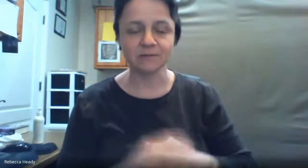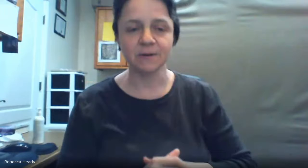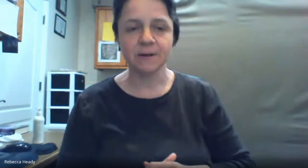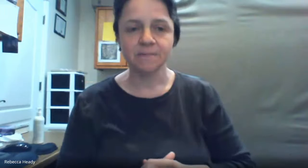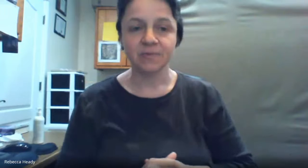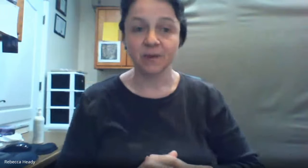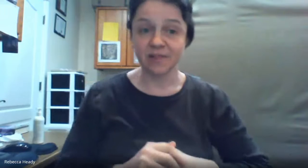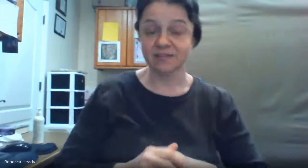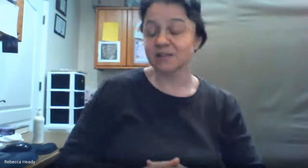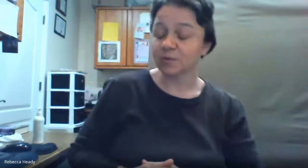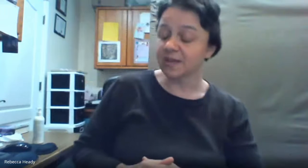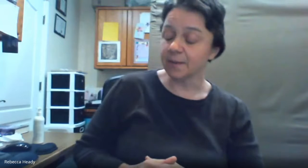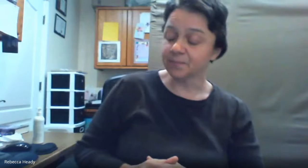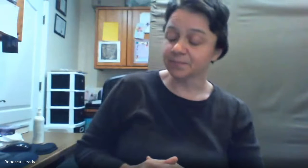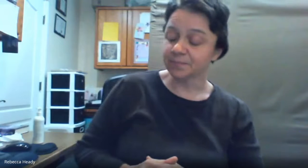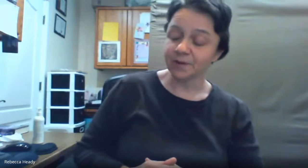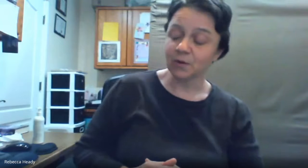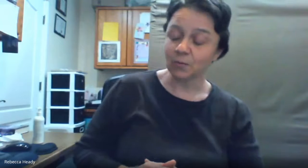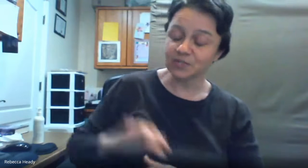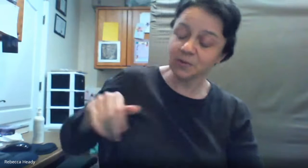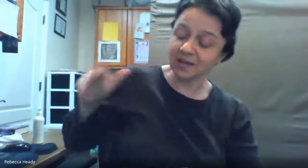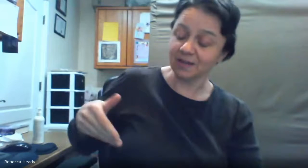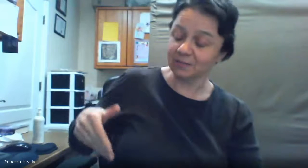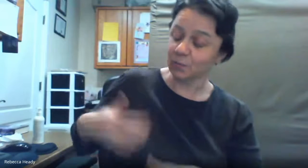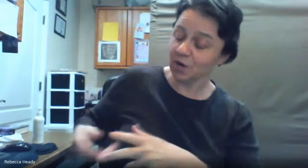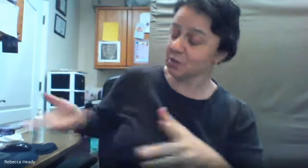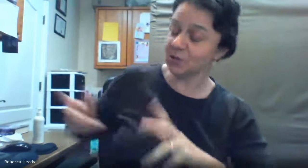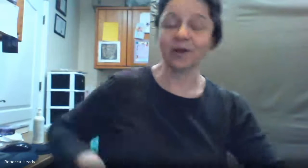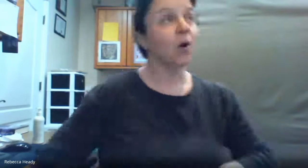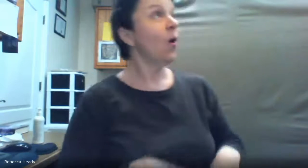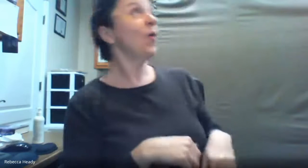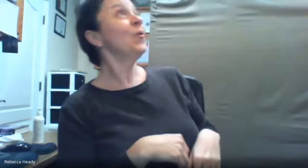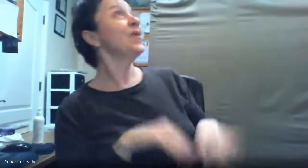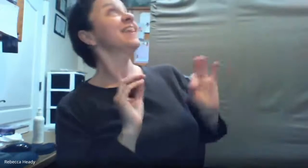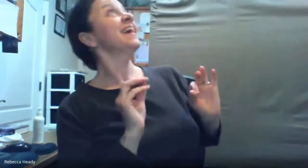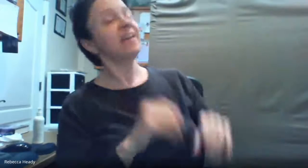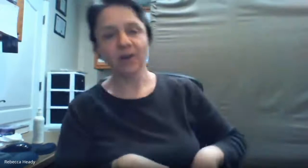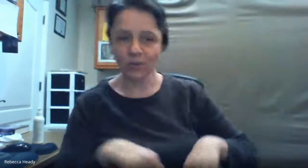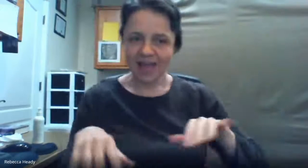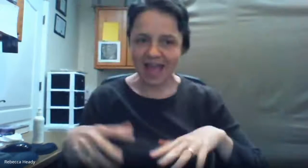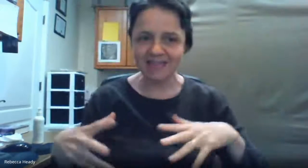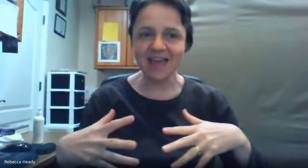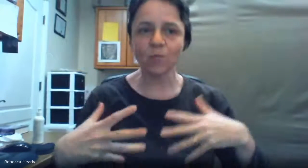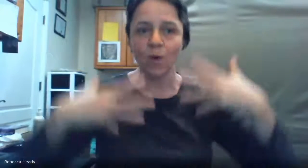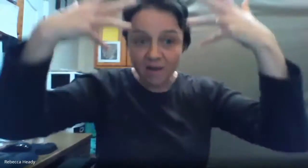perspective, that like the adult would say, you know, Jimmy, what are you doing? Oh, nothing, you know. And then whenever